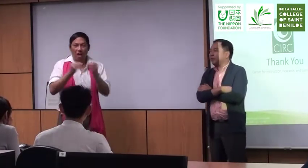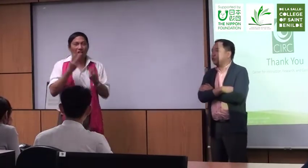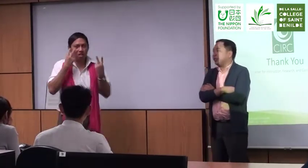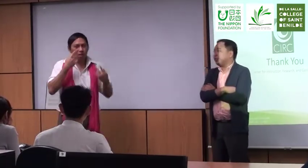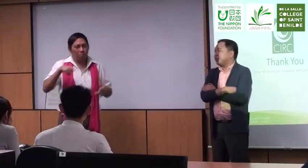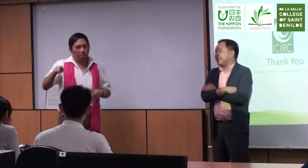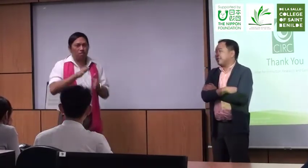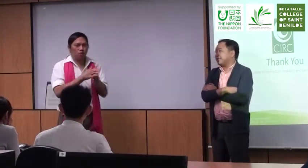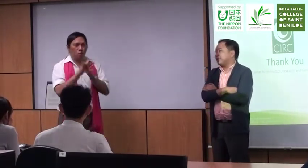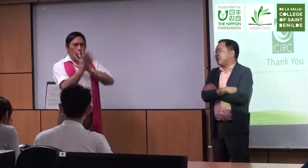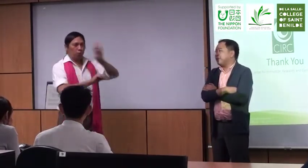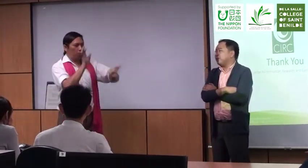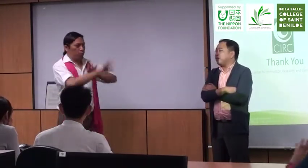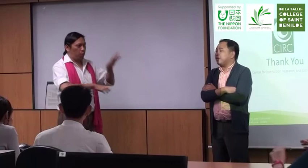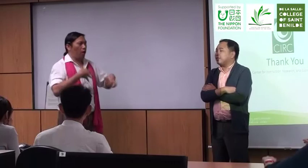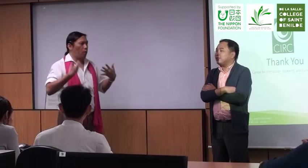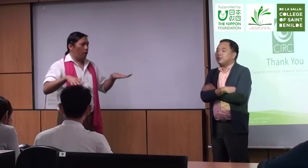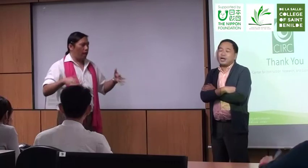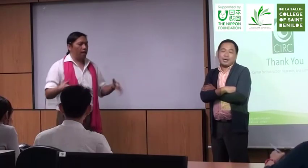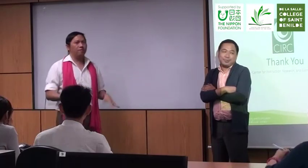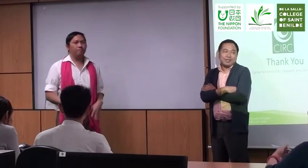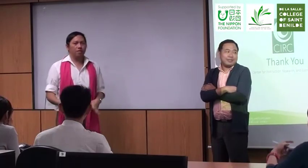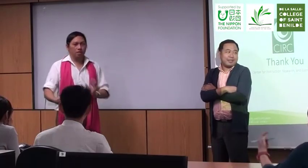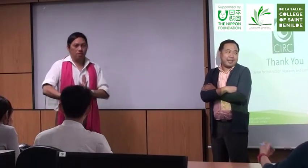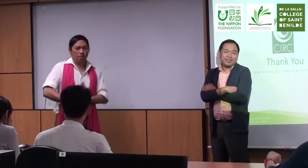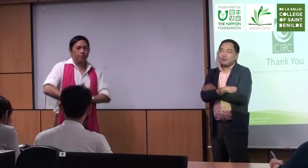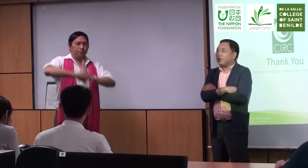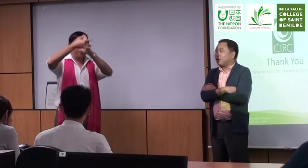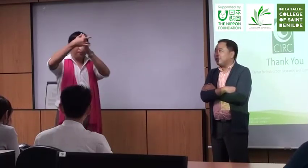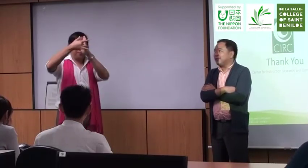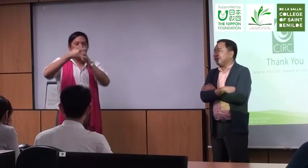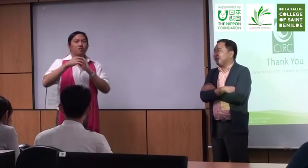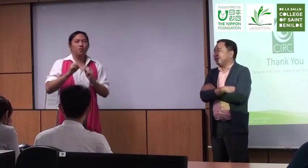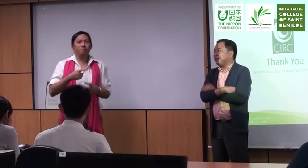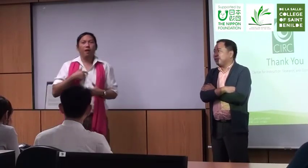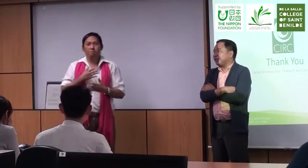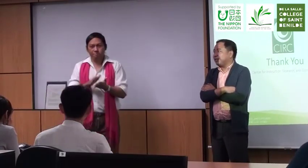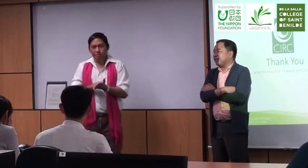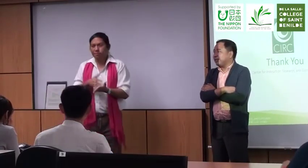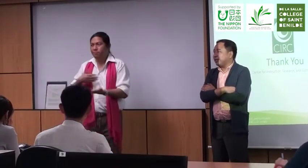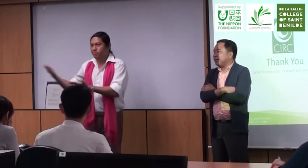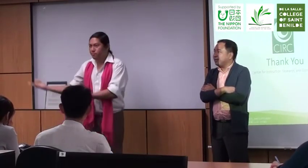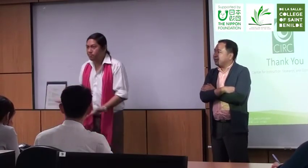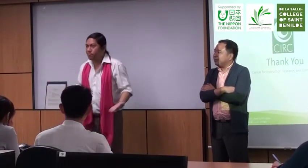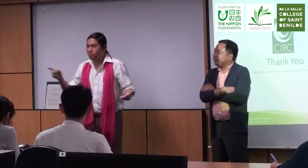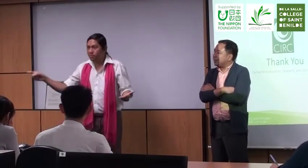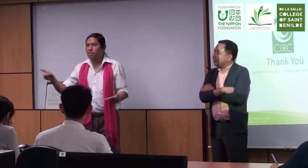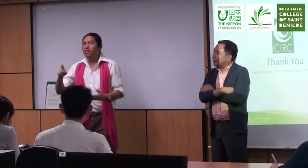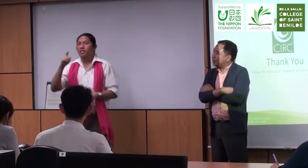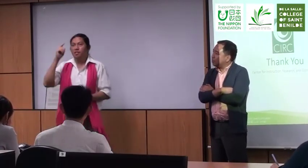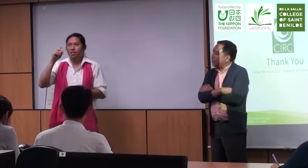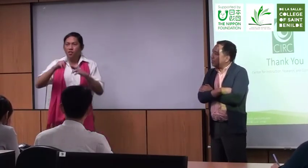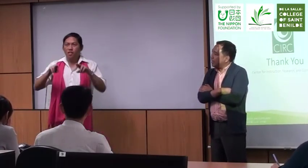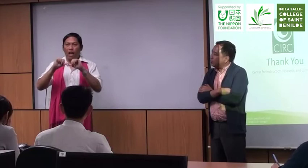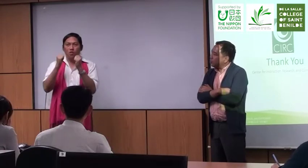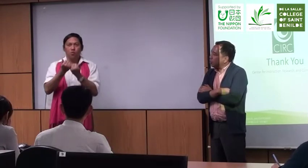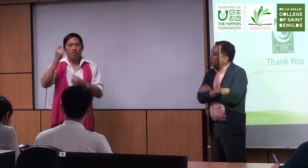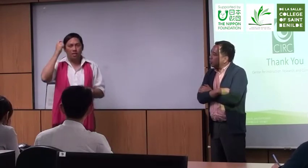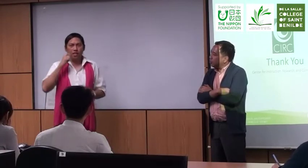the Center for Education and Advocacy Development would like to thank you all for attending here. We'd